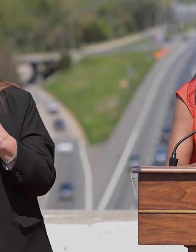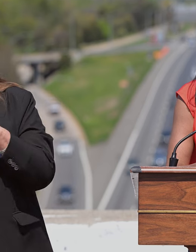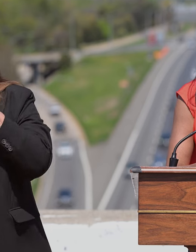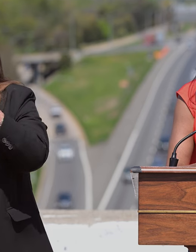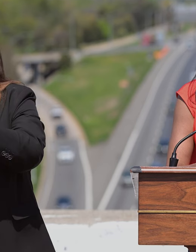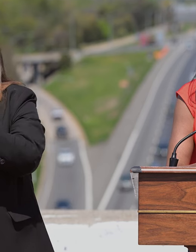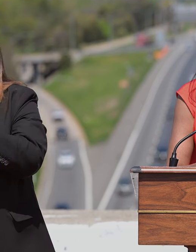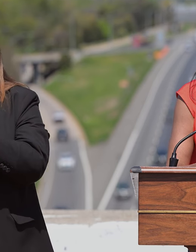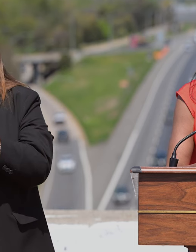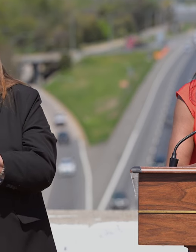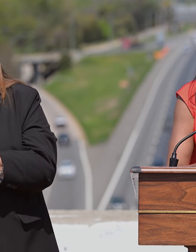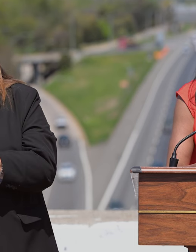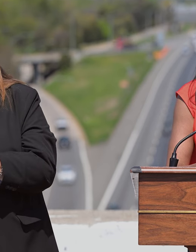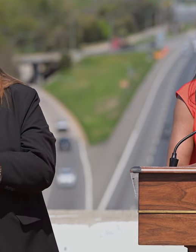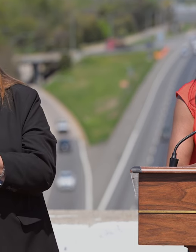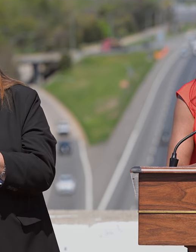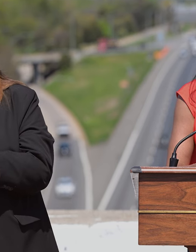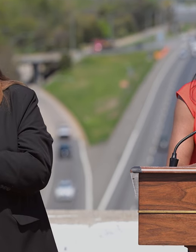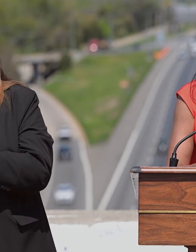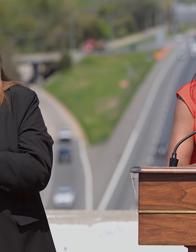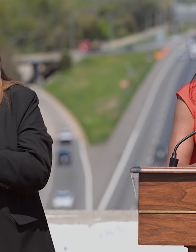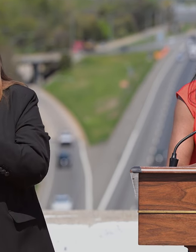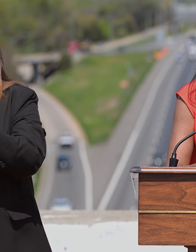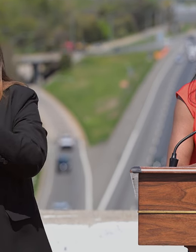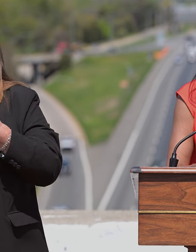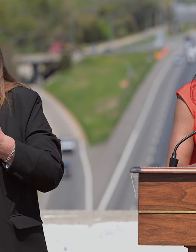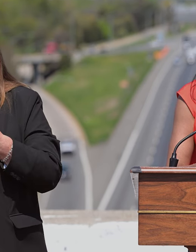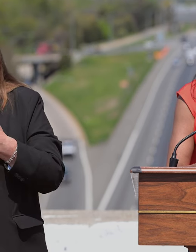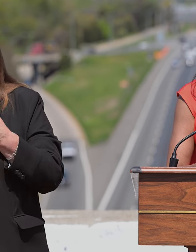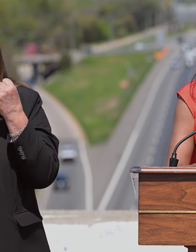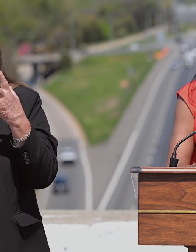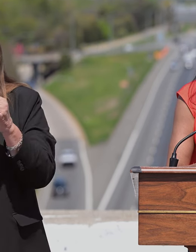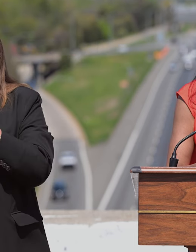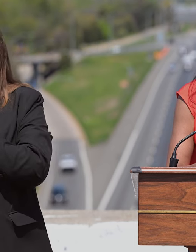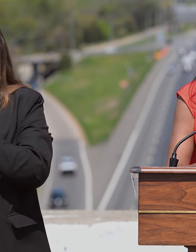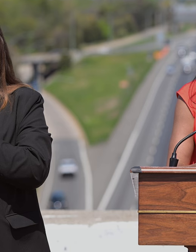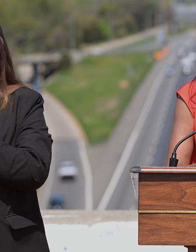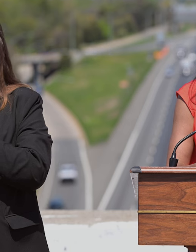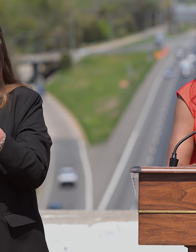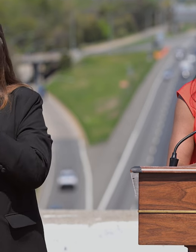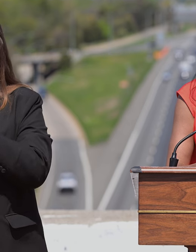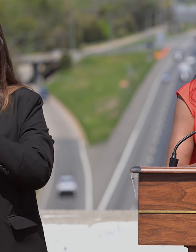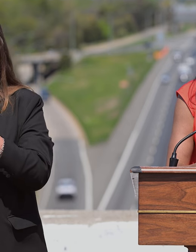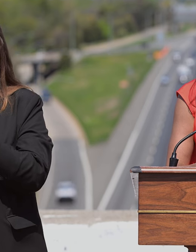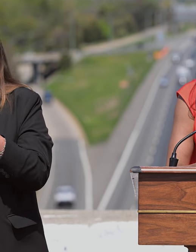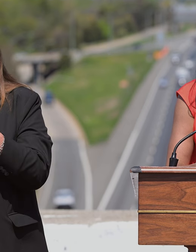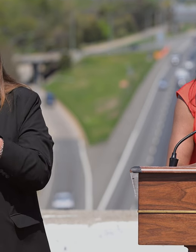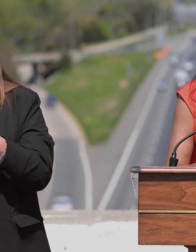work and expertise that was provided by so many individuals who served on this group,